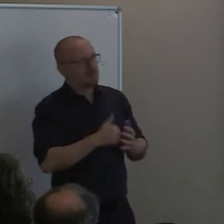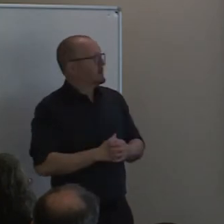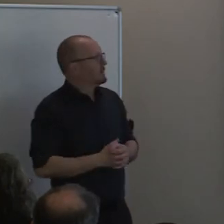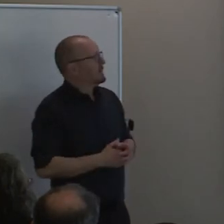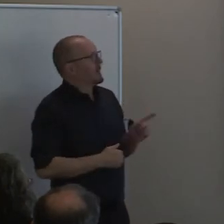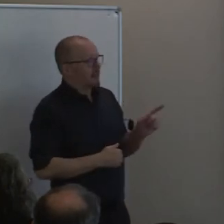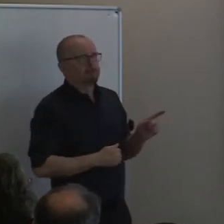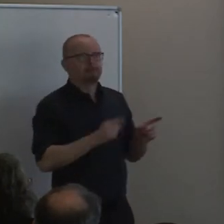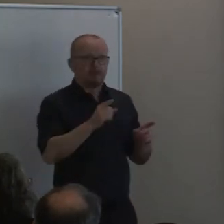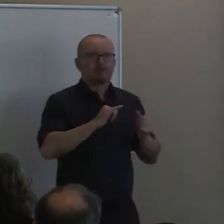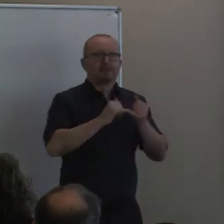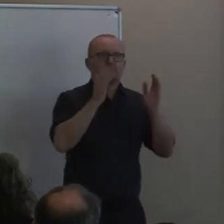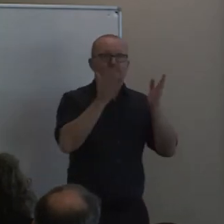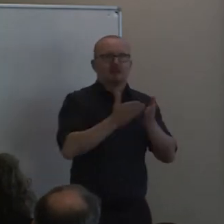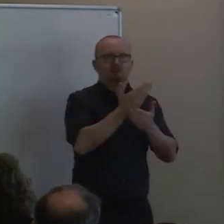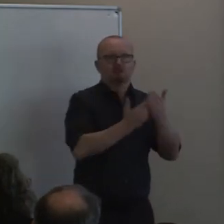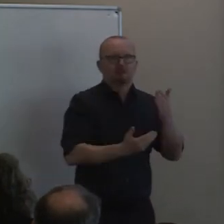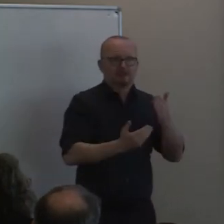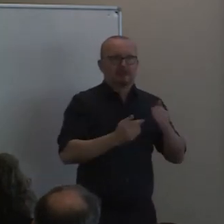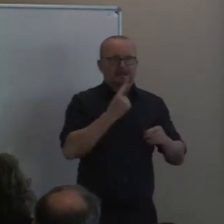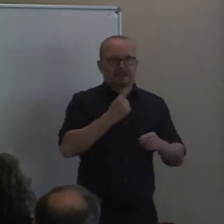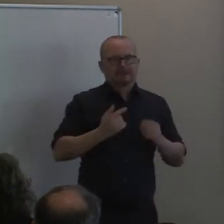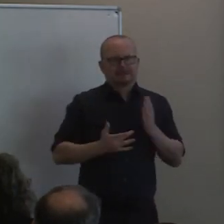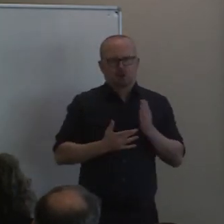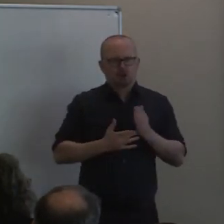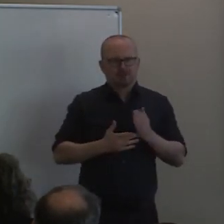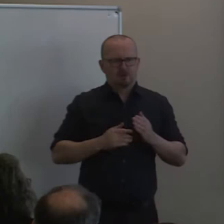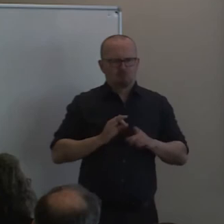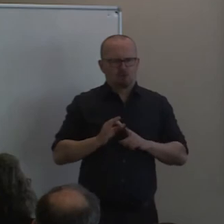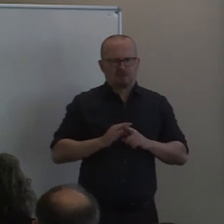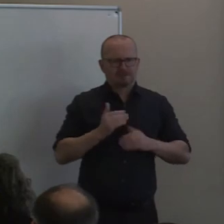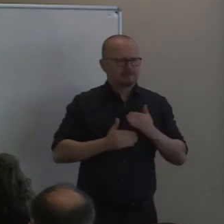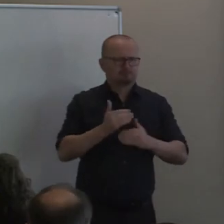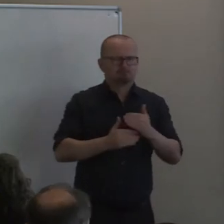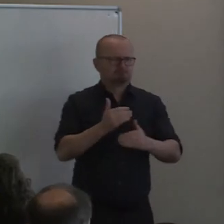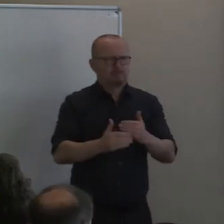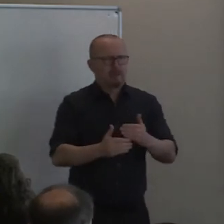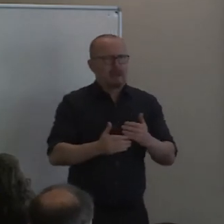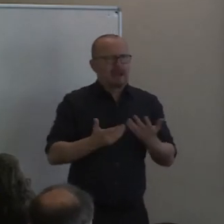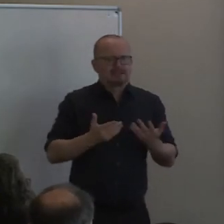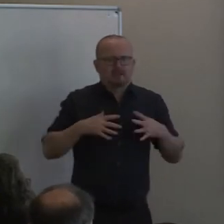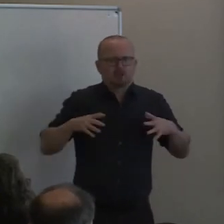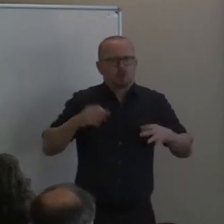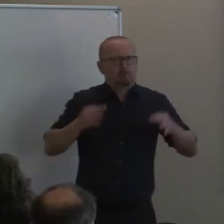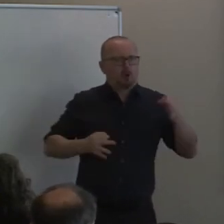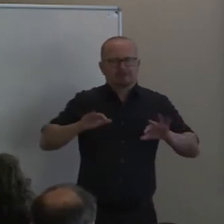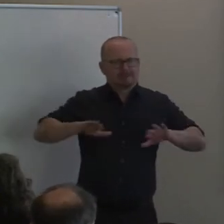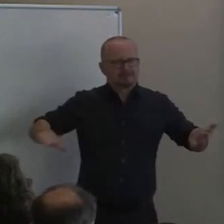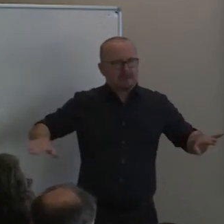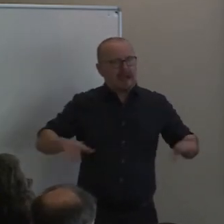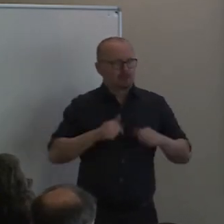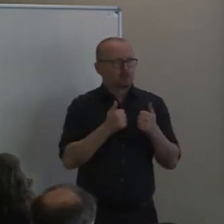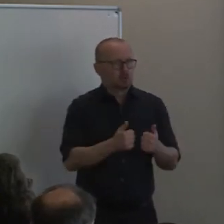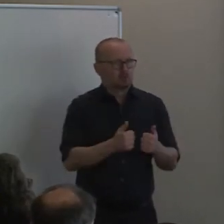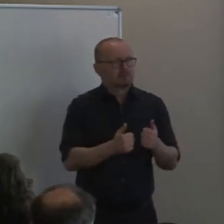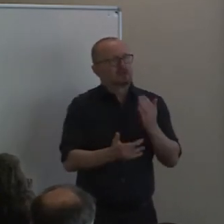Valley story, technological progress is inevitable, natural, apolitical, and most of all, it's good. Technology is seen as a